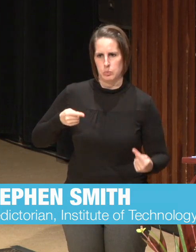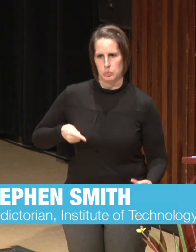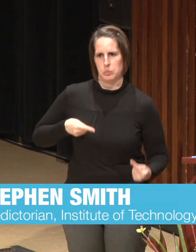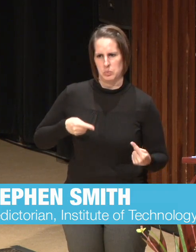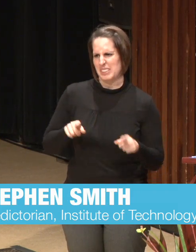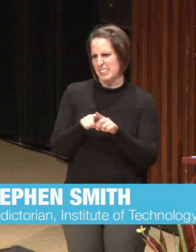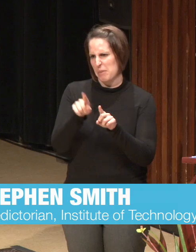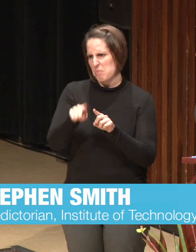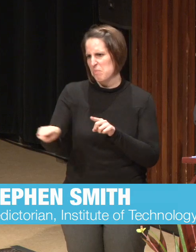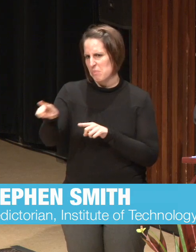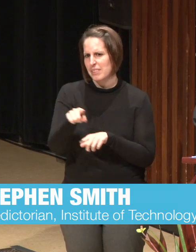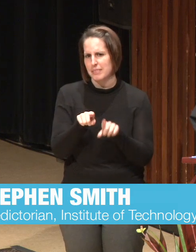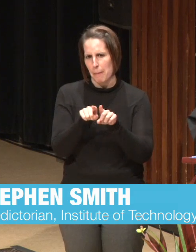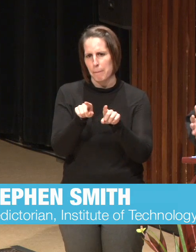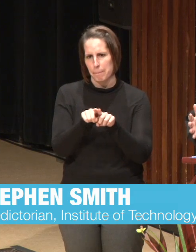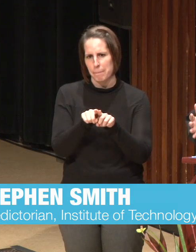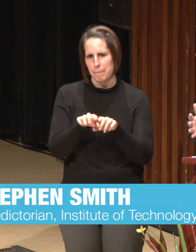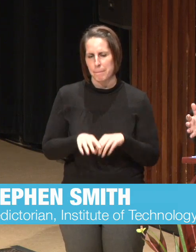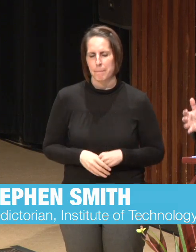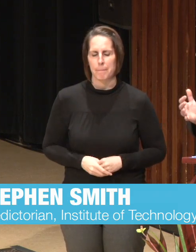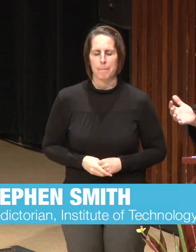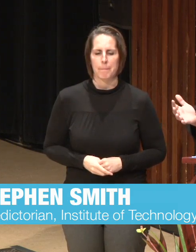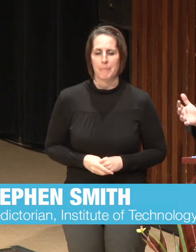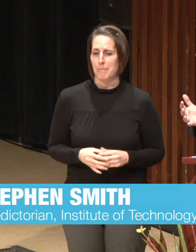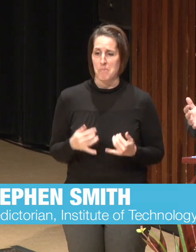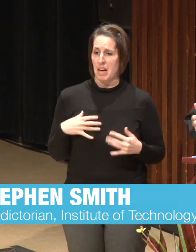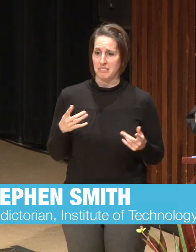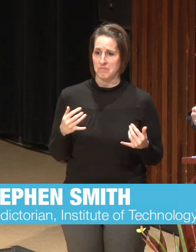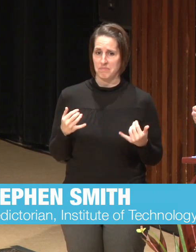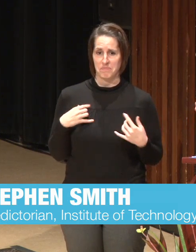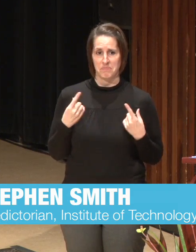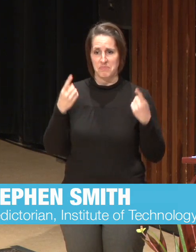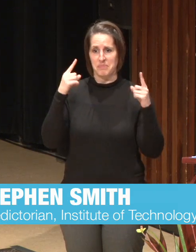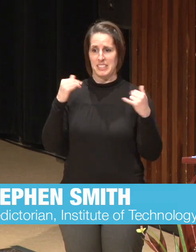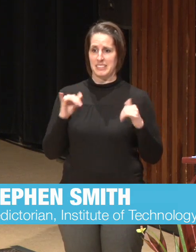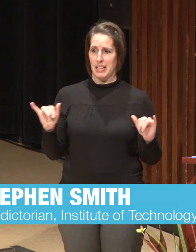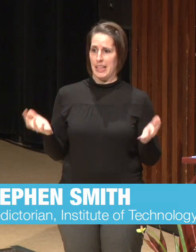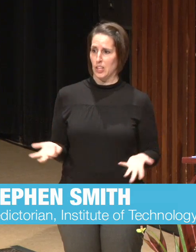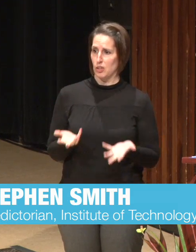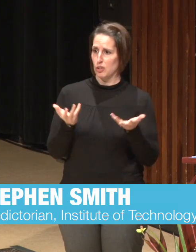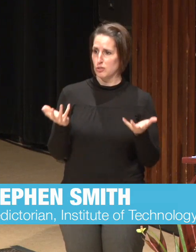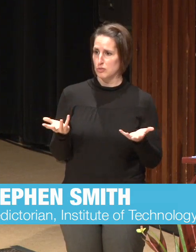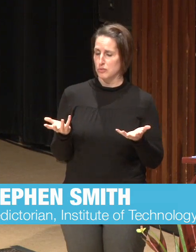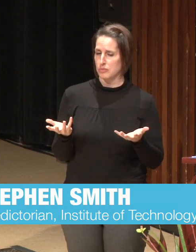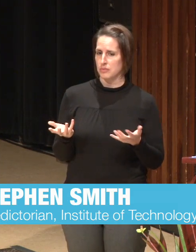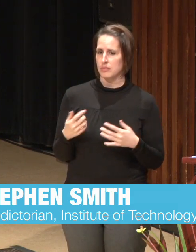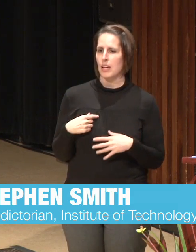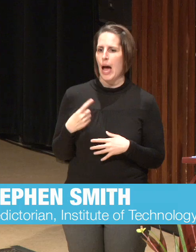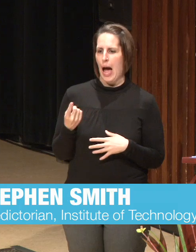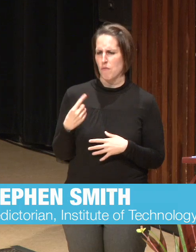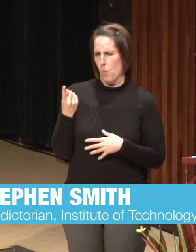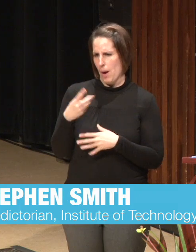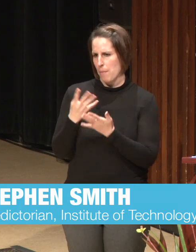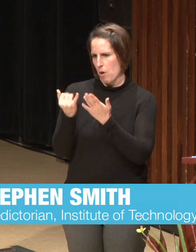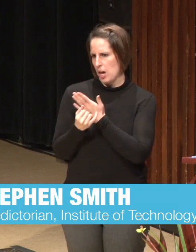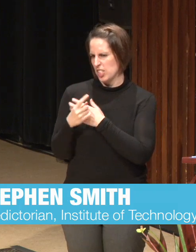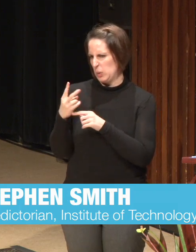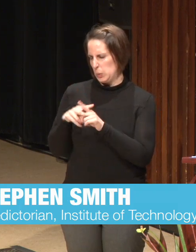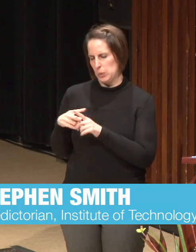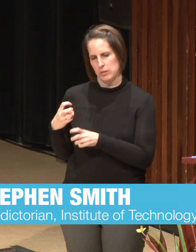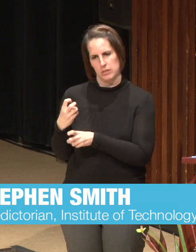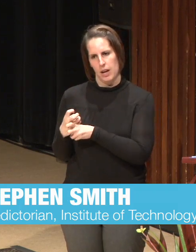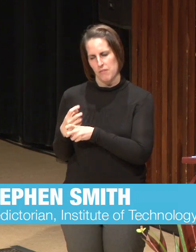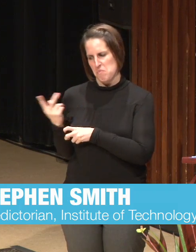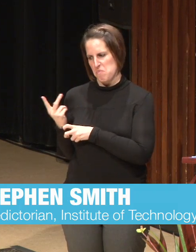been for all of you. And yet, we're still here. A buddy of mine and I were working on a particularly tough assignment one